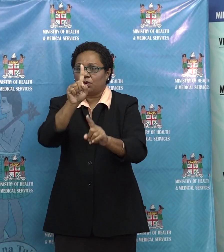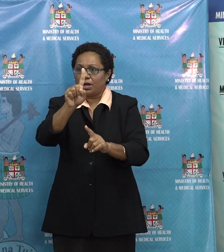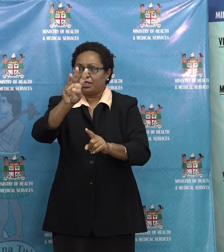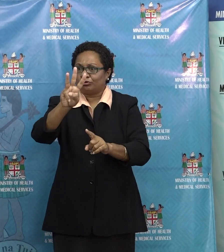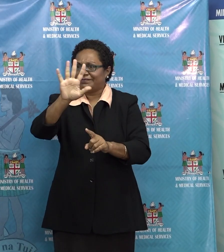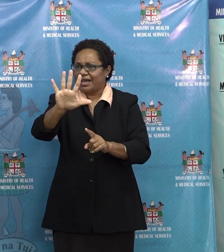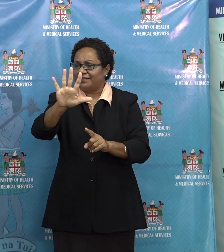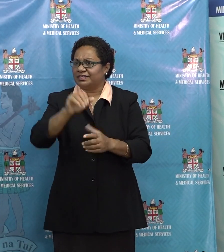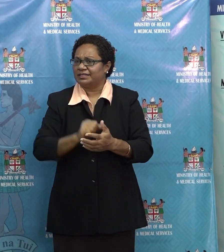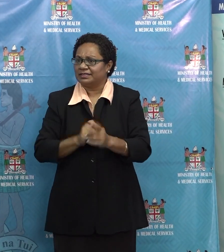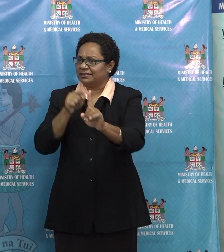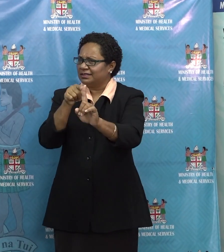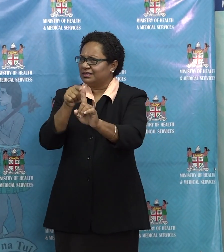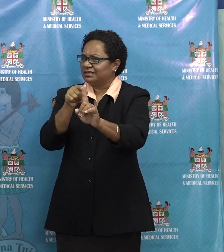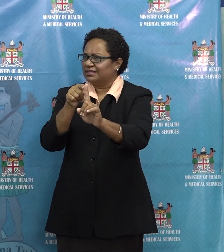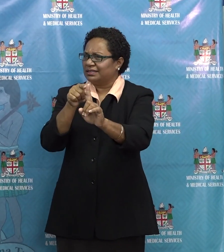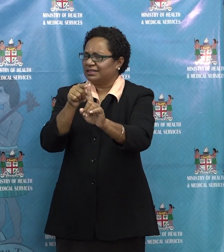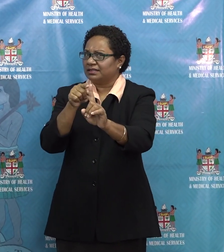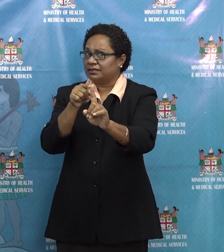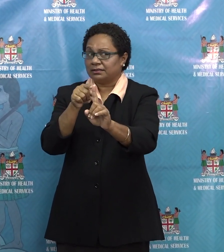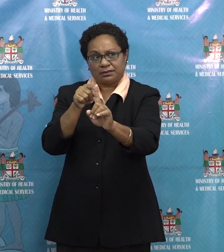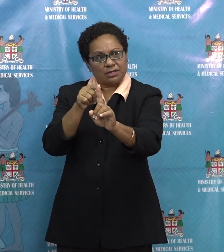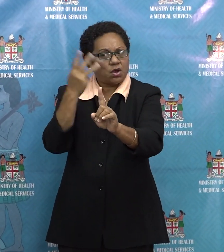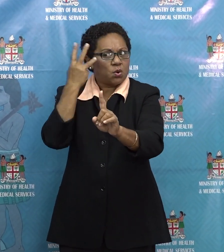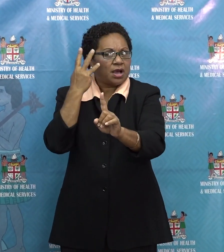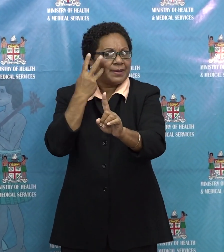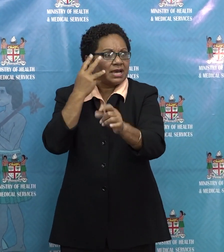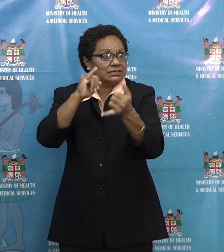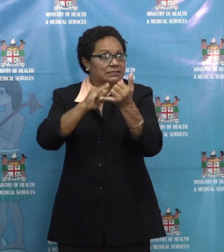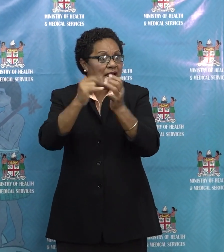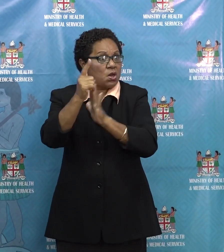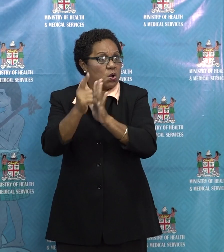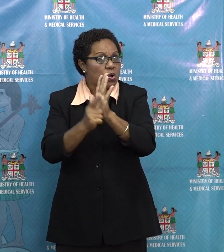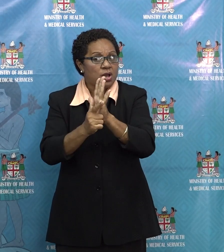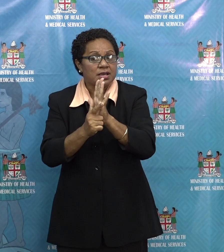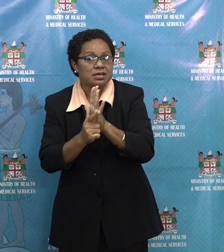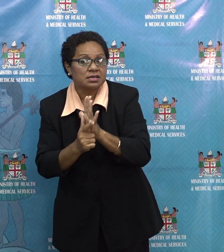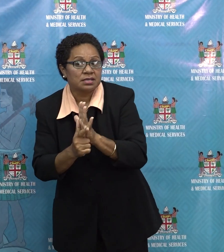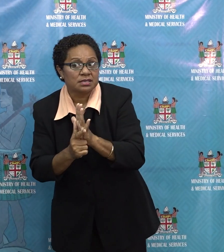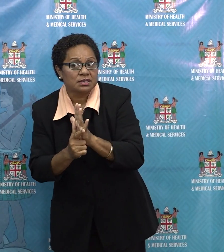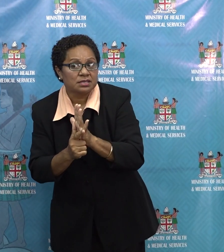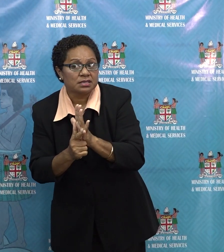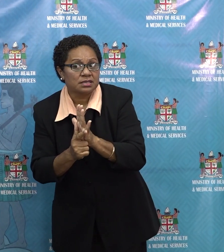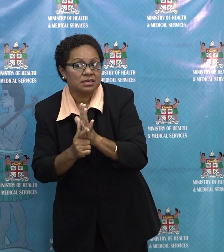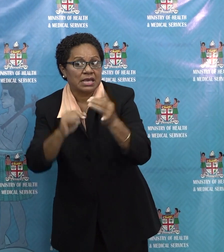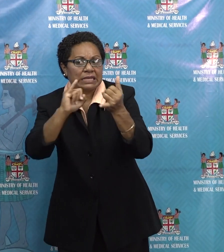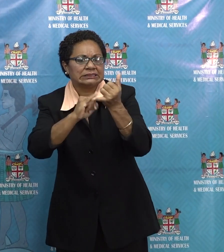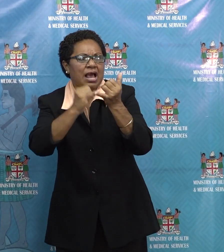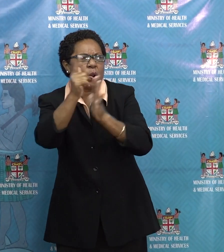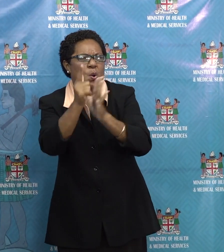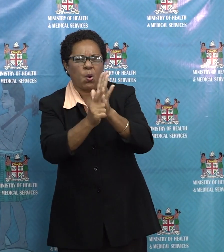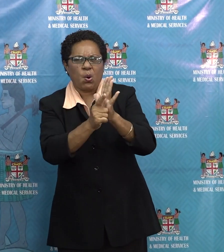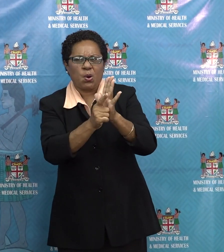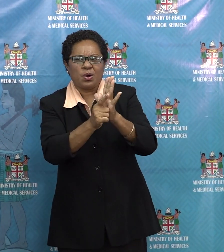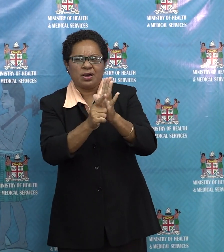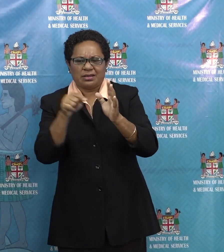He's the maid's son-in-law. Yes. Maid's son-in-law, he tested, well, his status